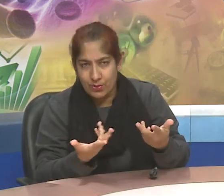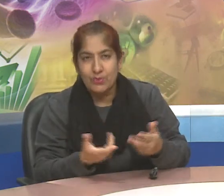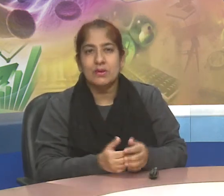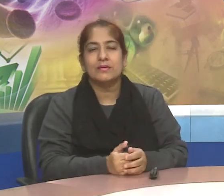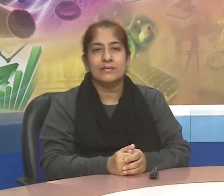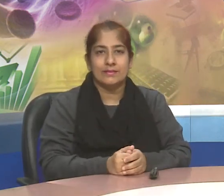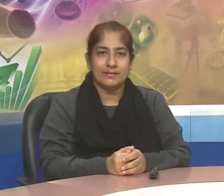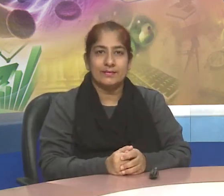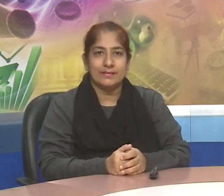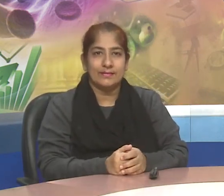land pollution?